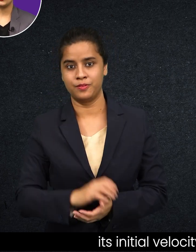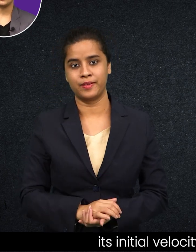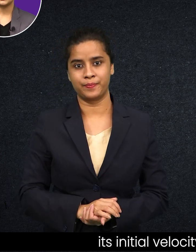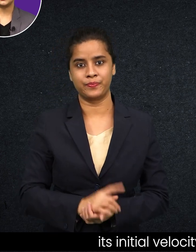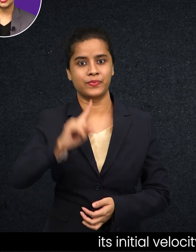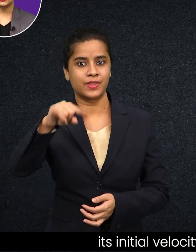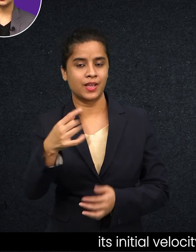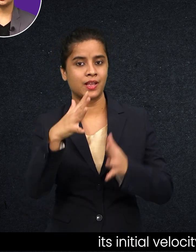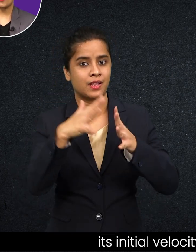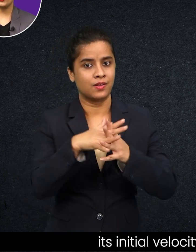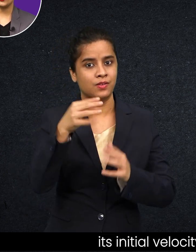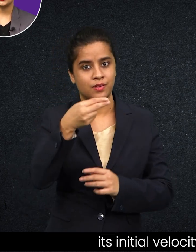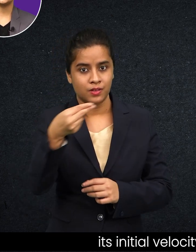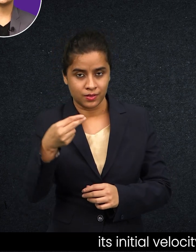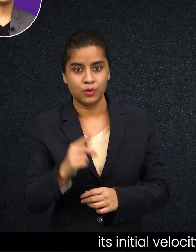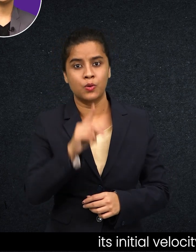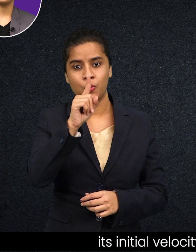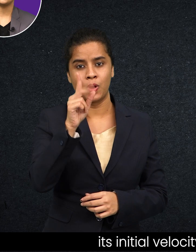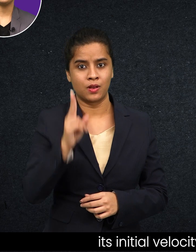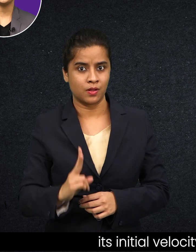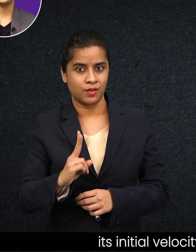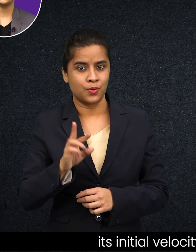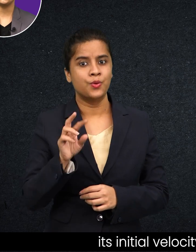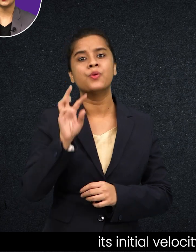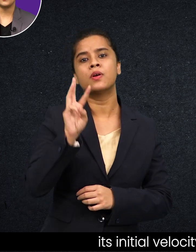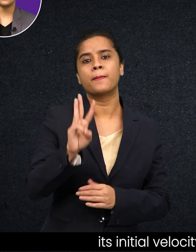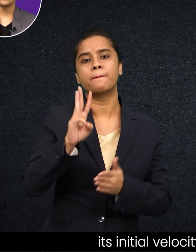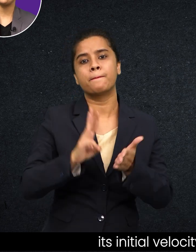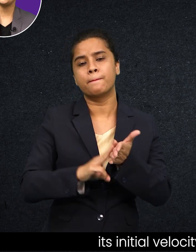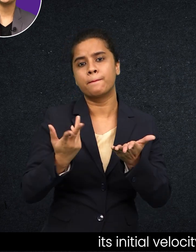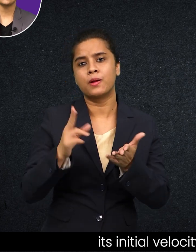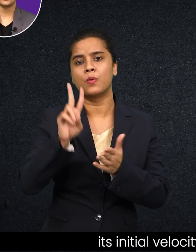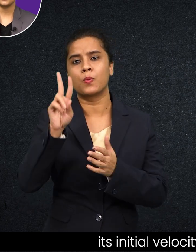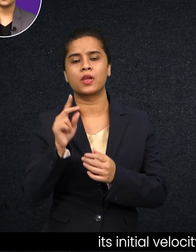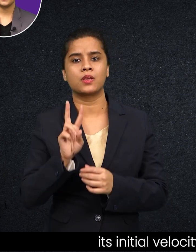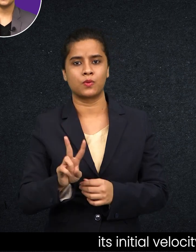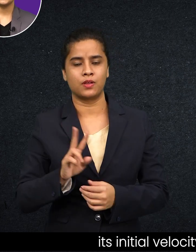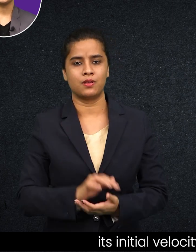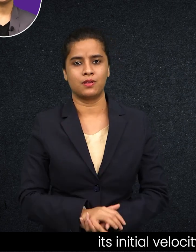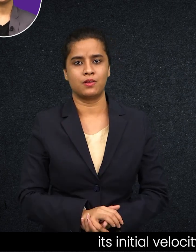0, then w is equal to 1 by 2 m v square.